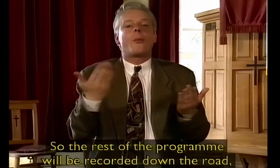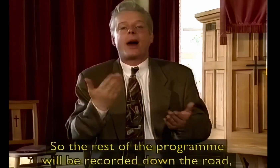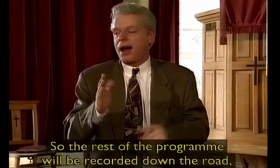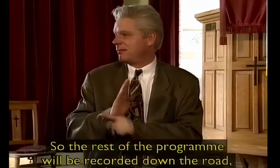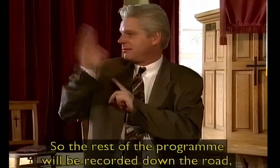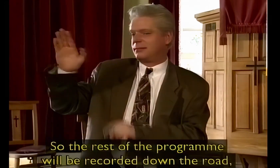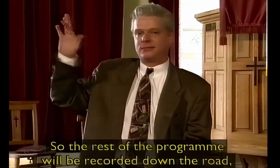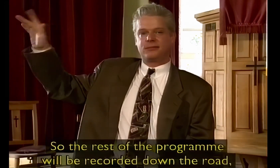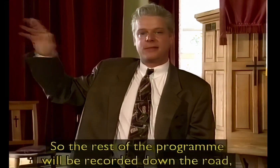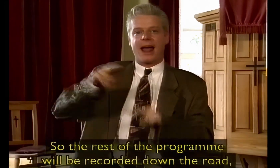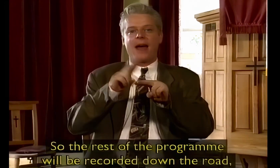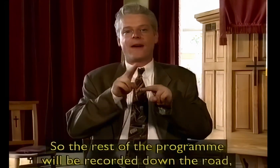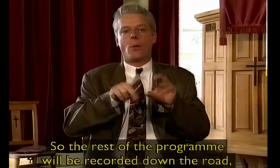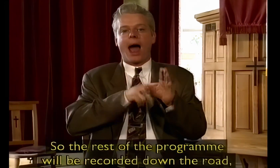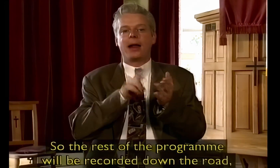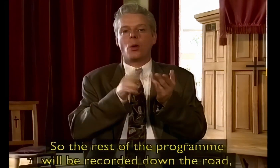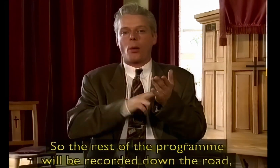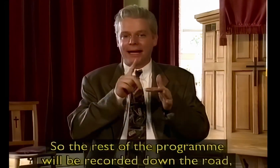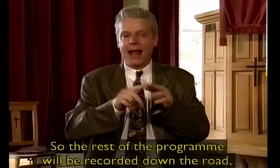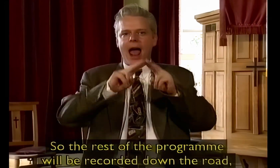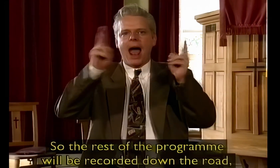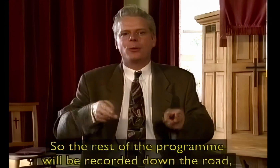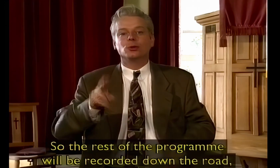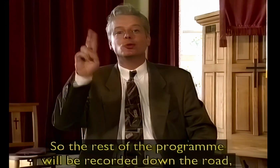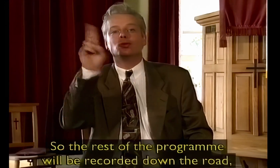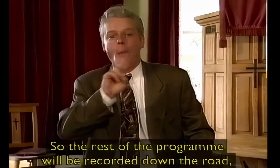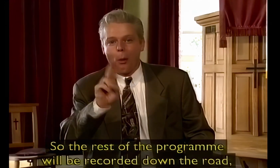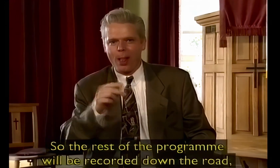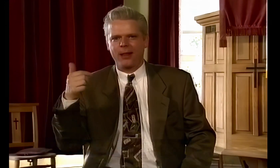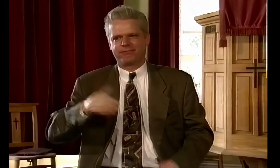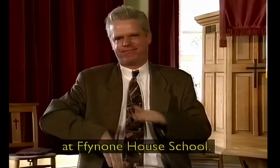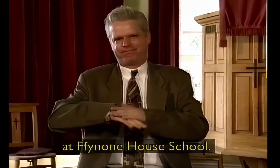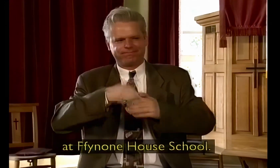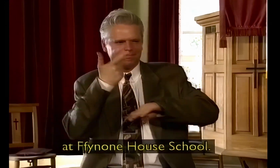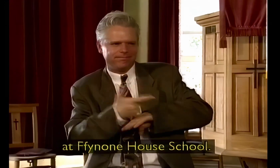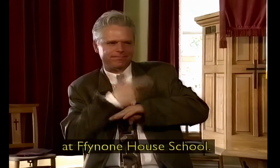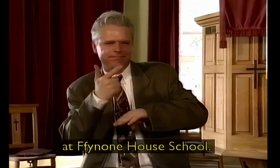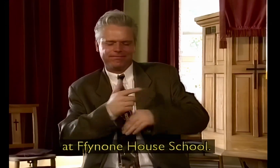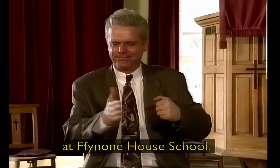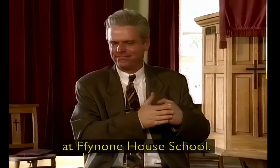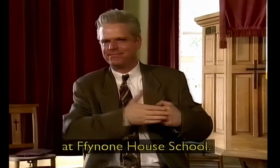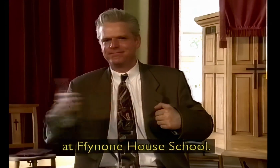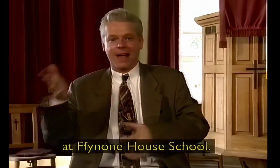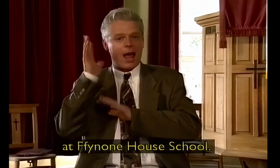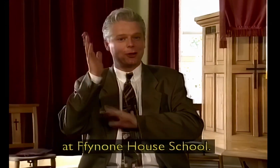So, the rest of the programme is now going to be recorded down the road at Finoni House School.